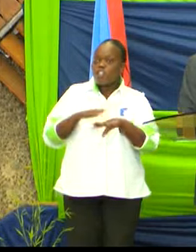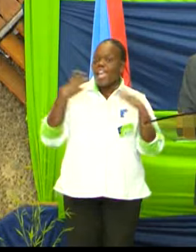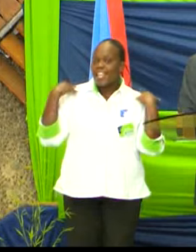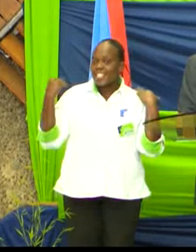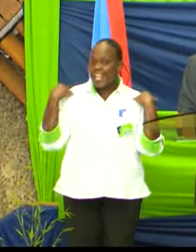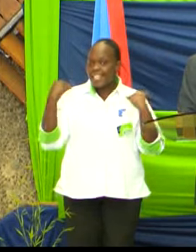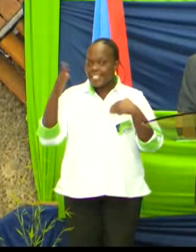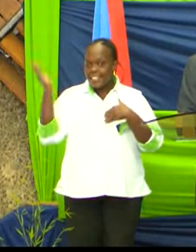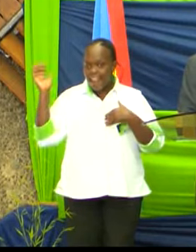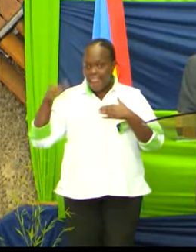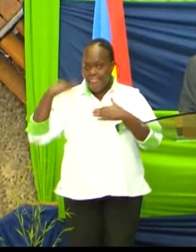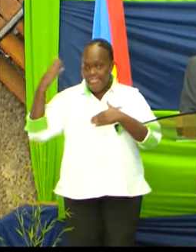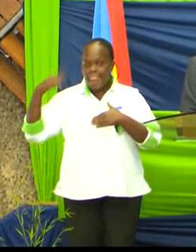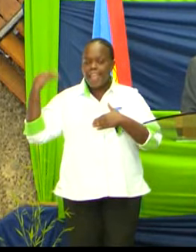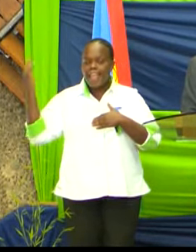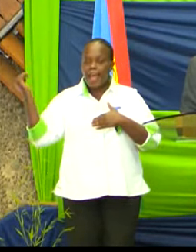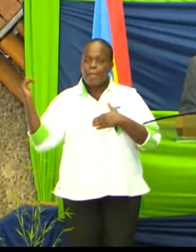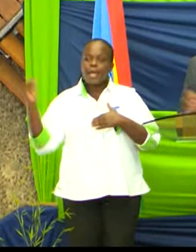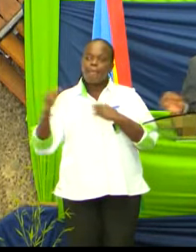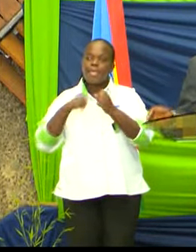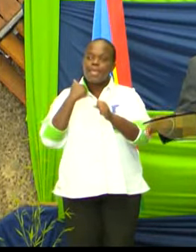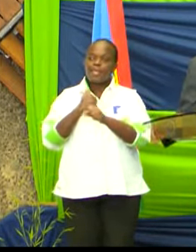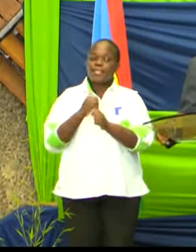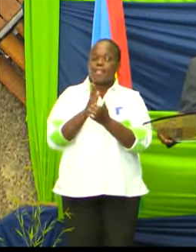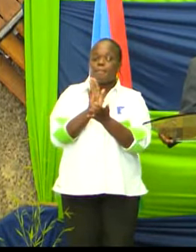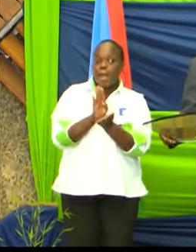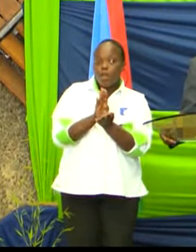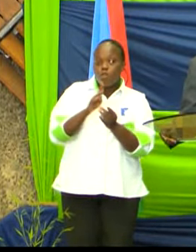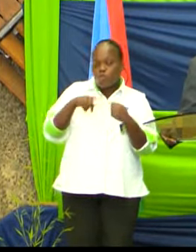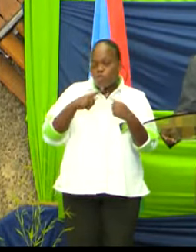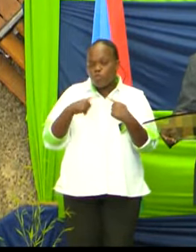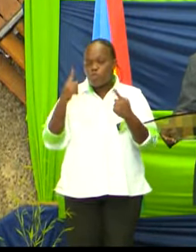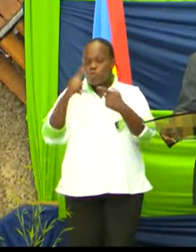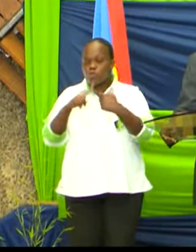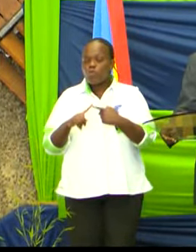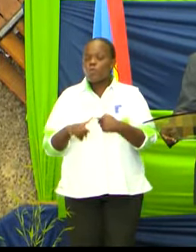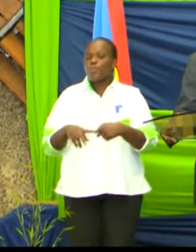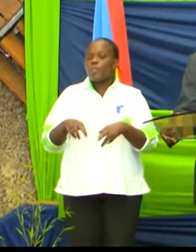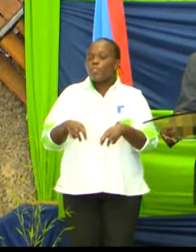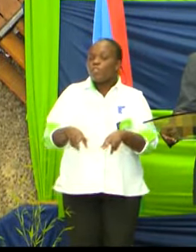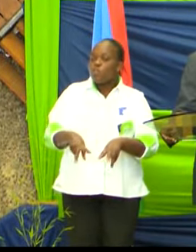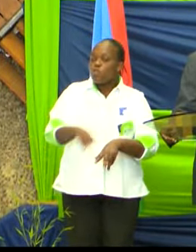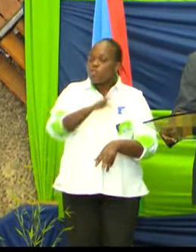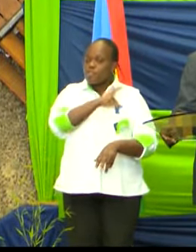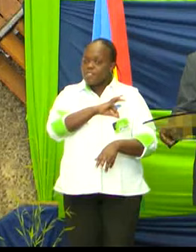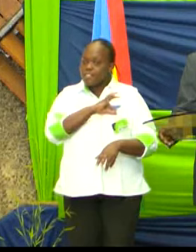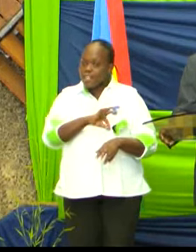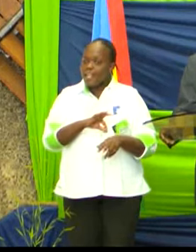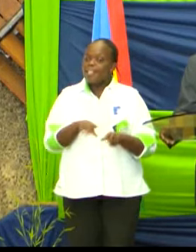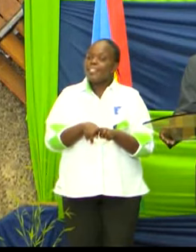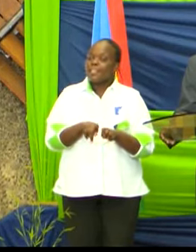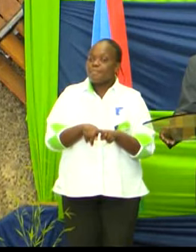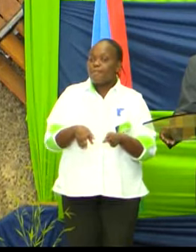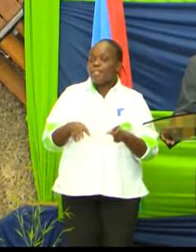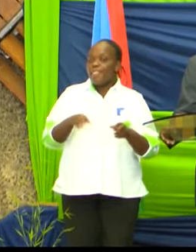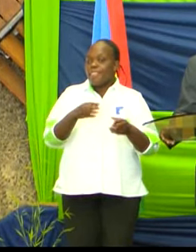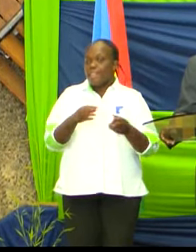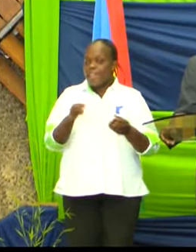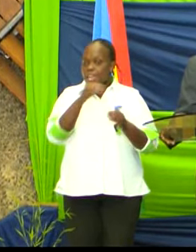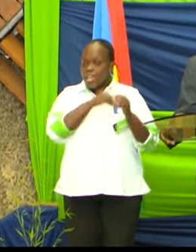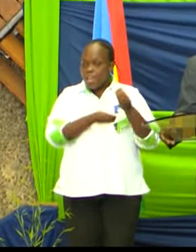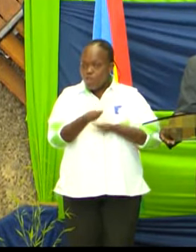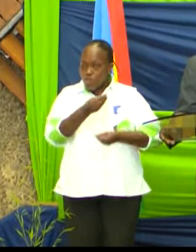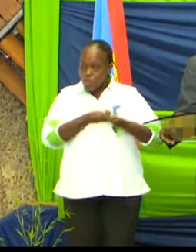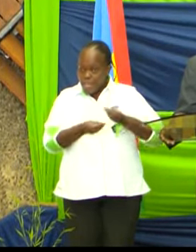years. The bank continued on the path of profitability despite challenging economic